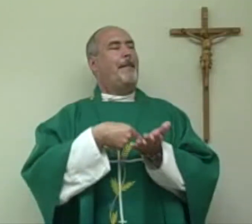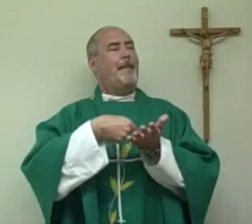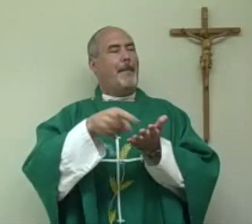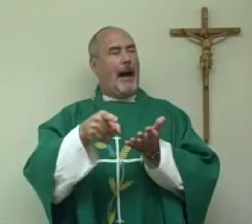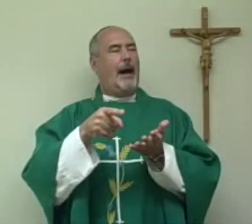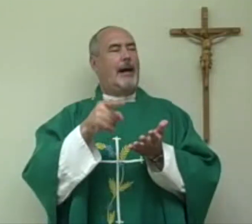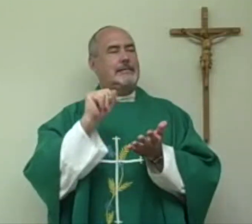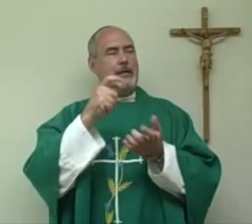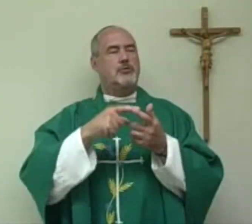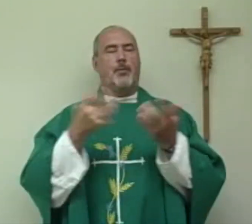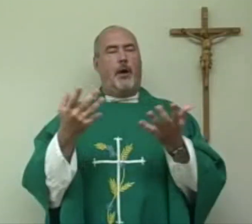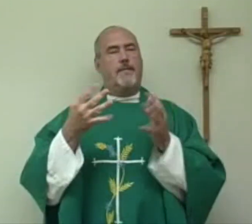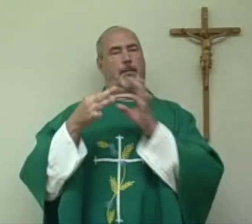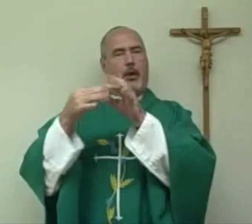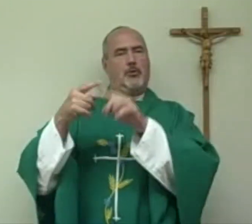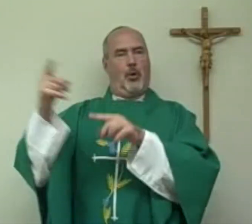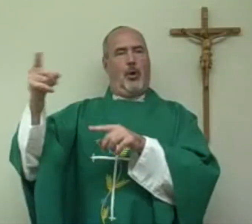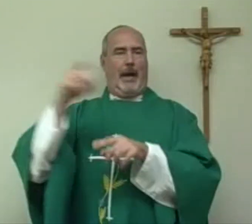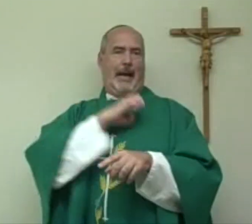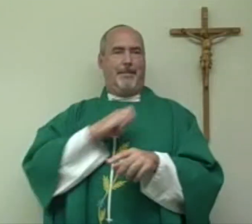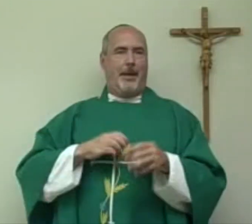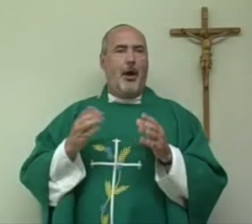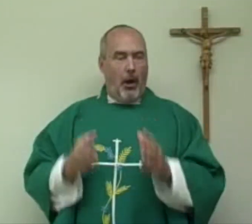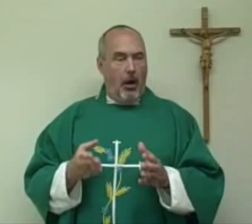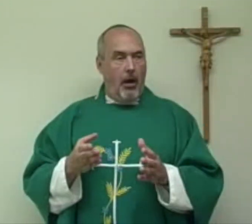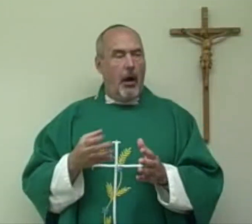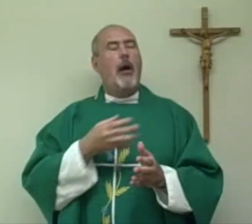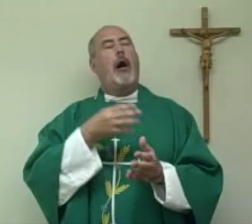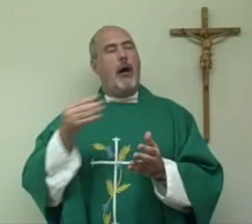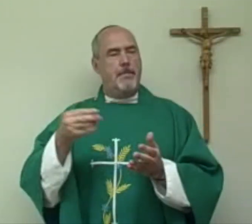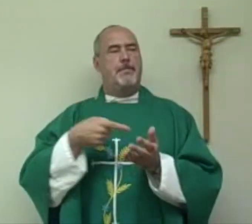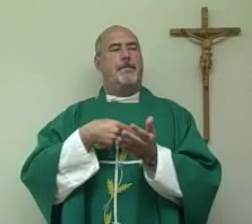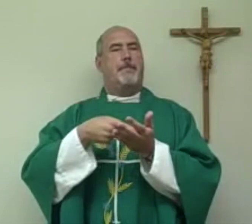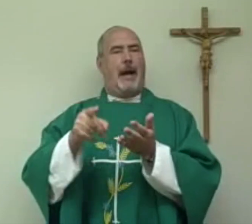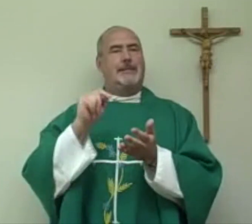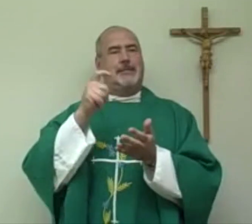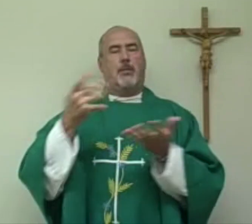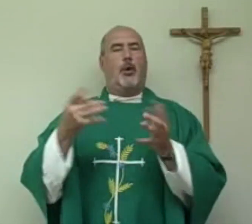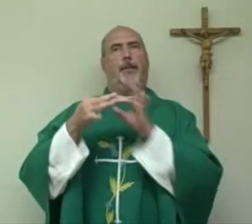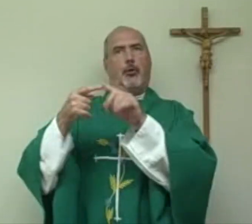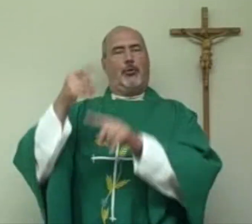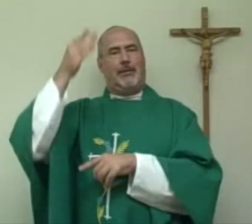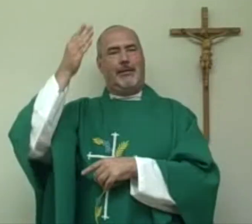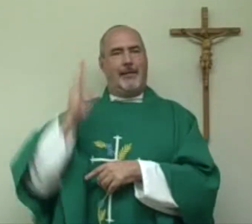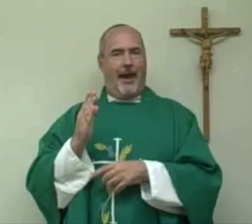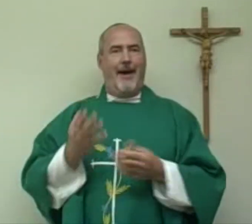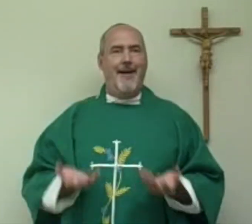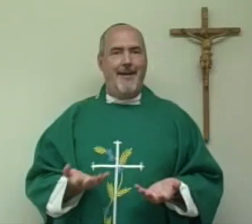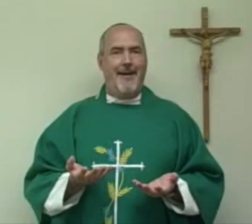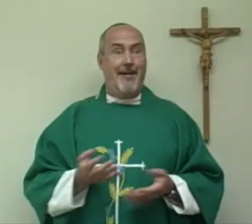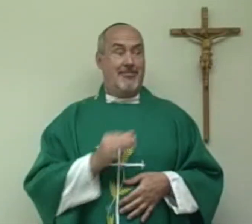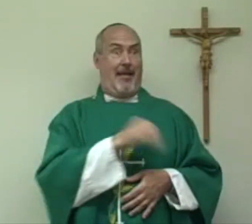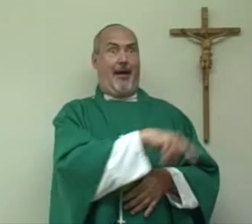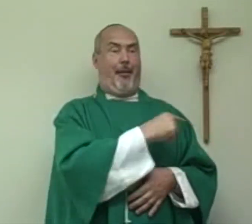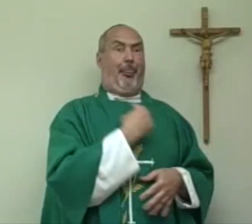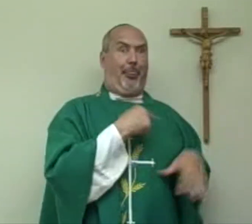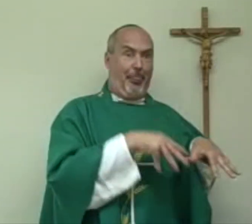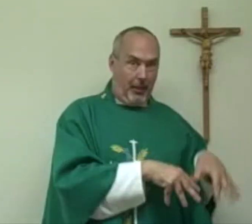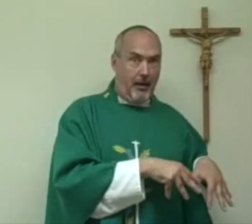them the cool answer of, yes, pay taxes as required to the emperor, but also pay taxes as required to